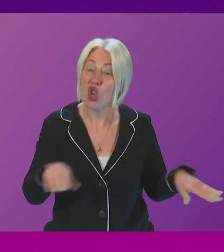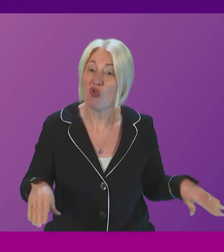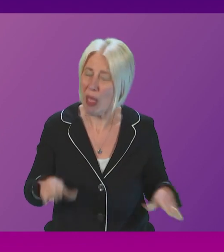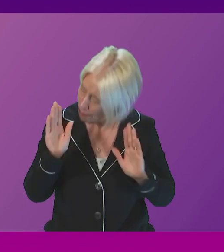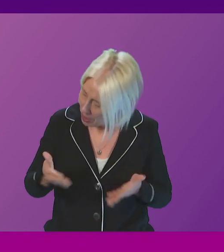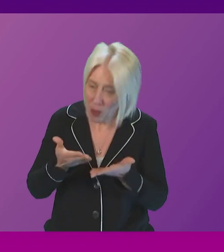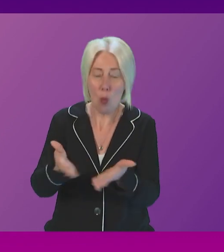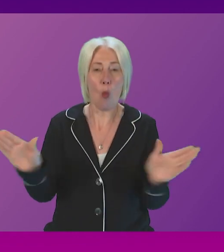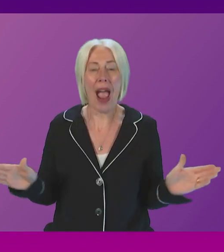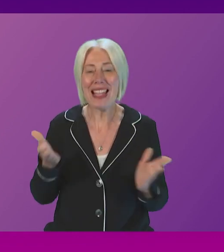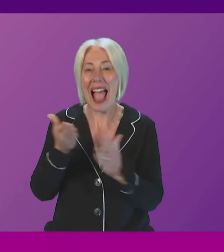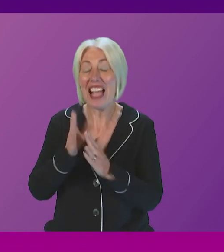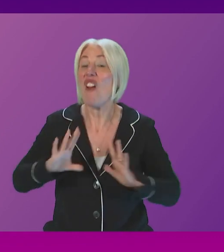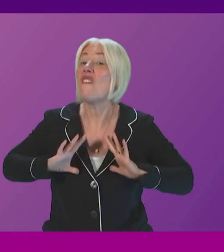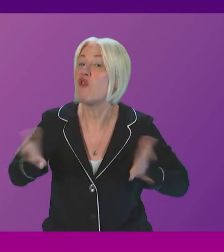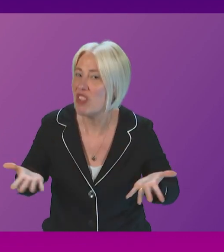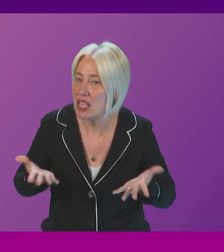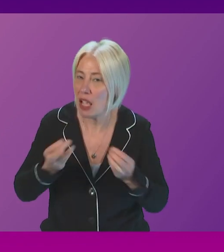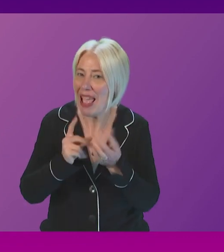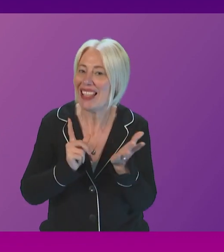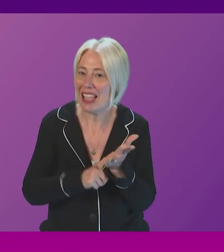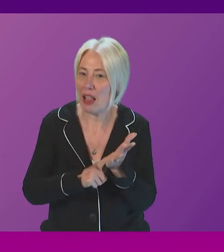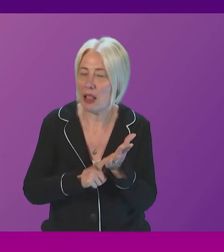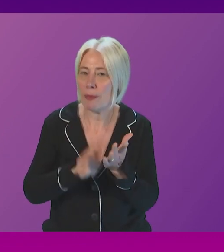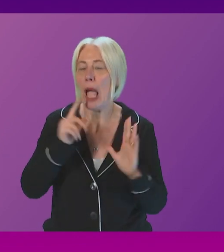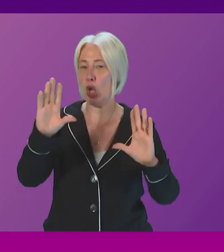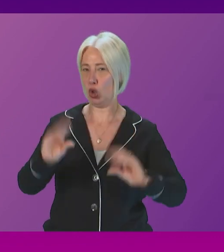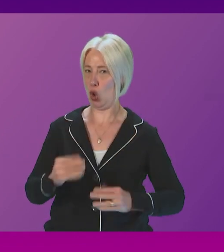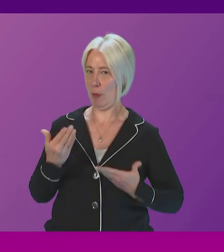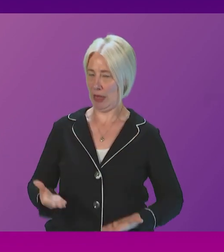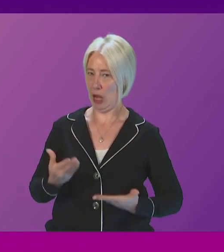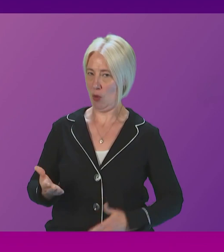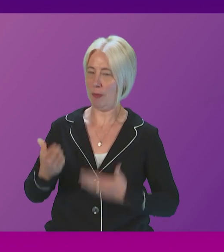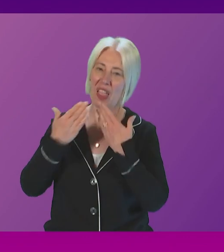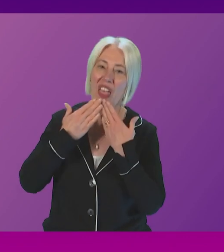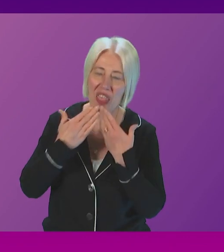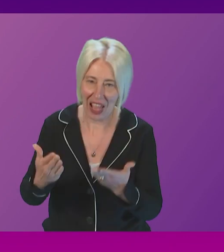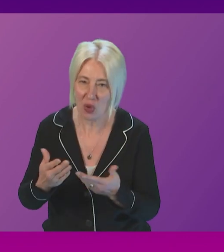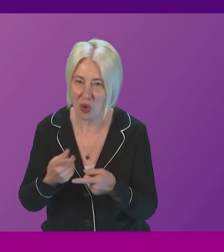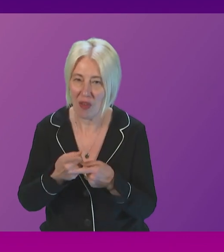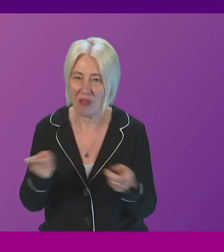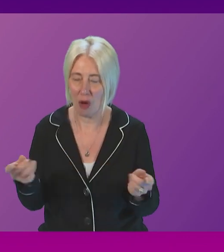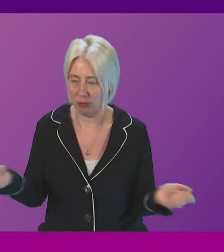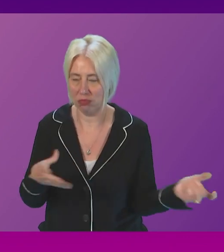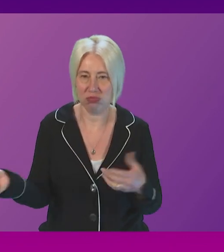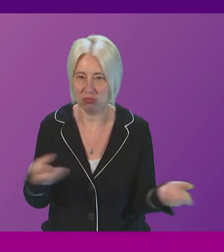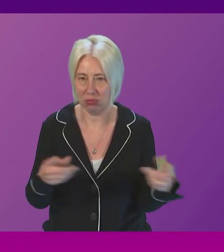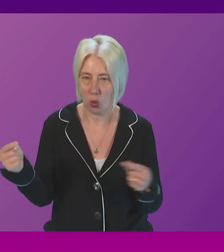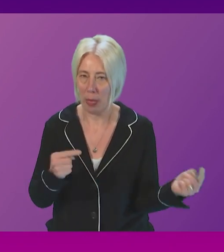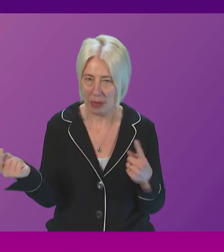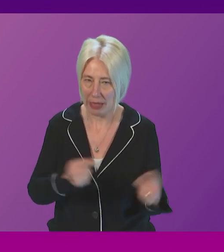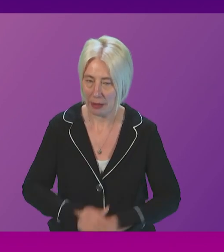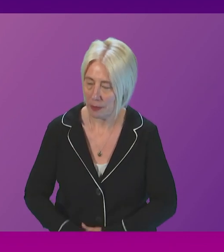wide access to free BSL. And I'm going to stop my contribution there and thank everybody for their contribution to this debate.